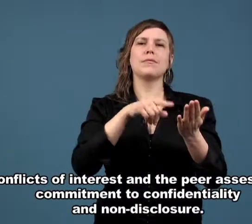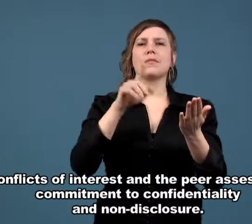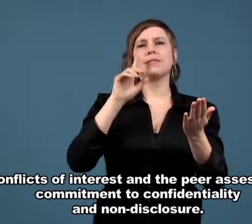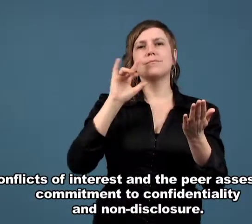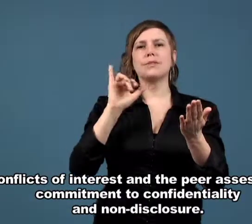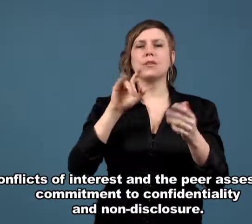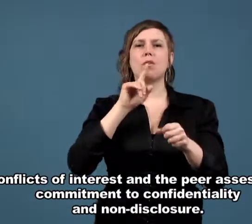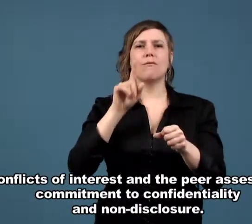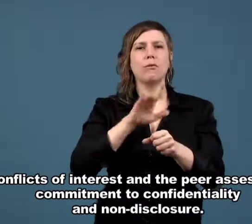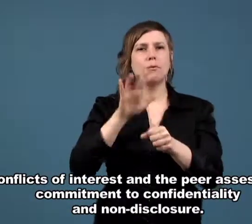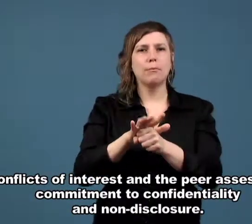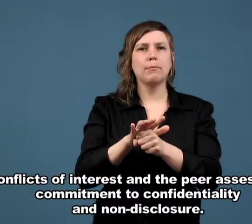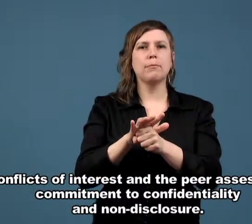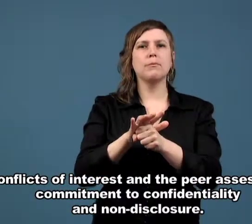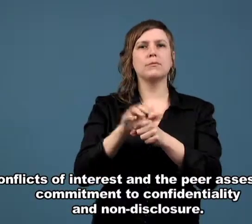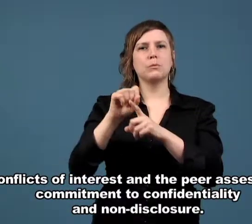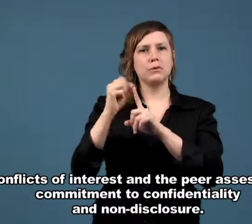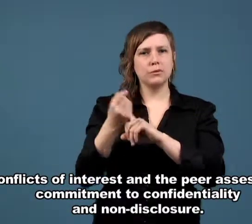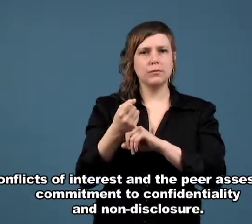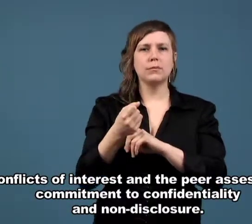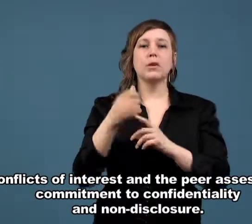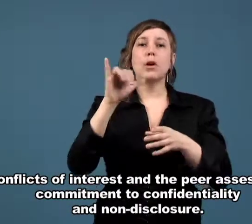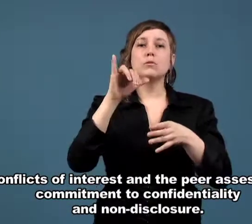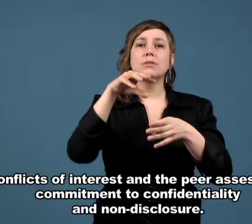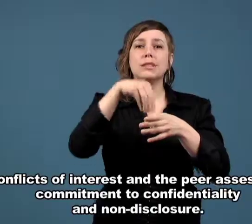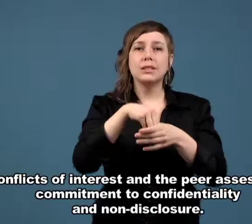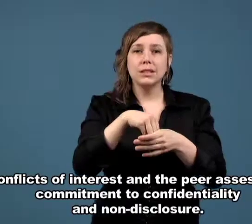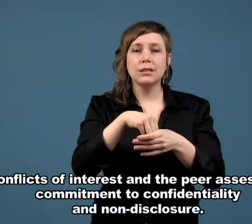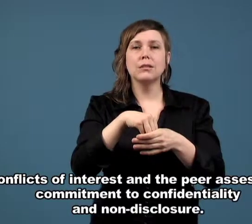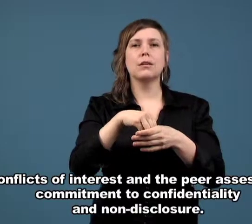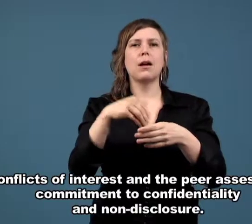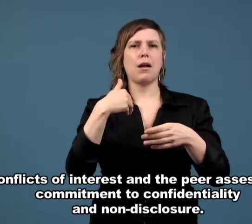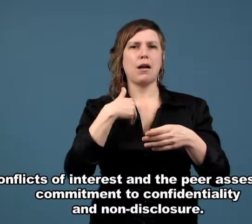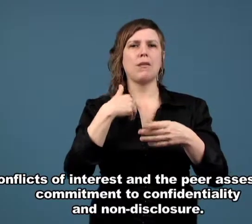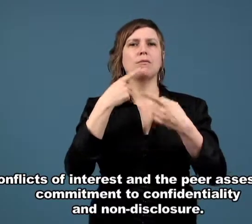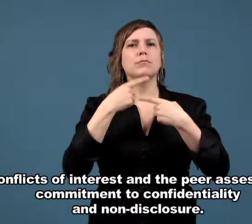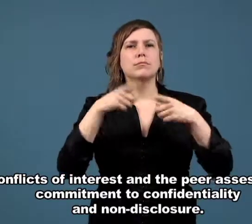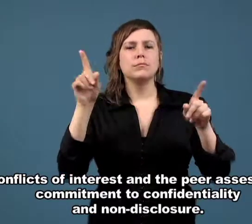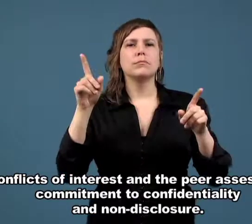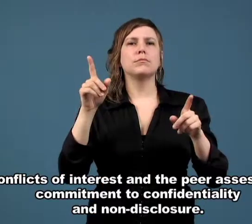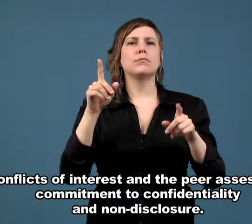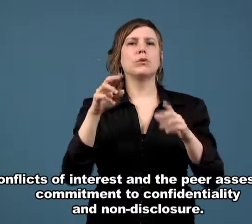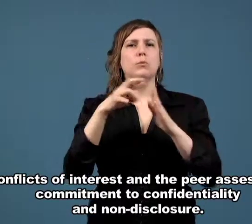conflicts of interest, and the peer assessor's commitment to confidentiality and non-disclosure.